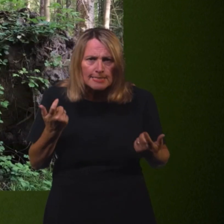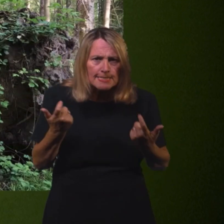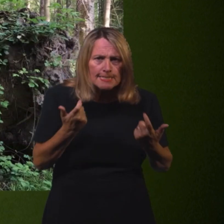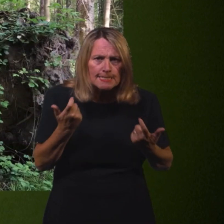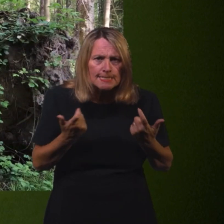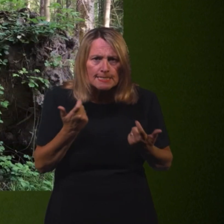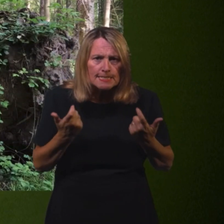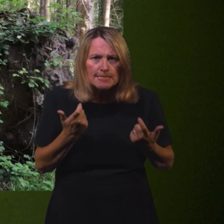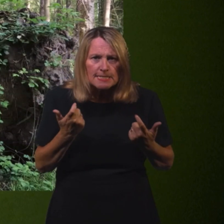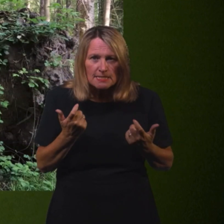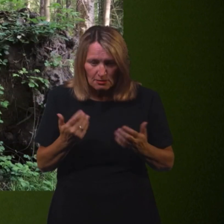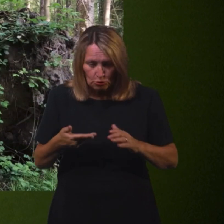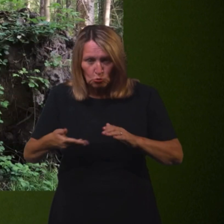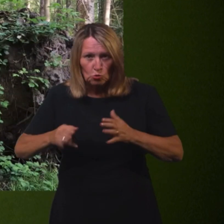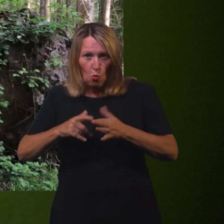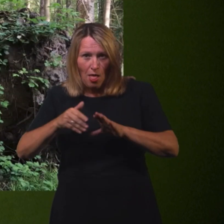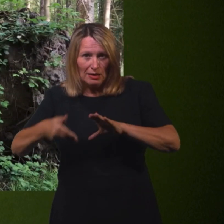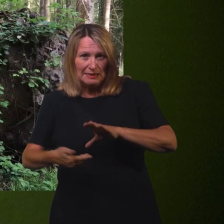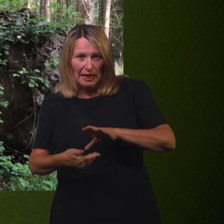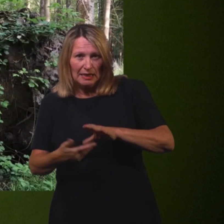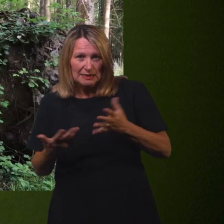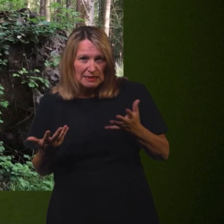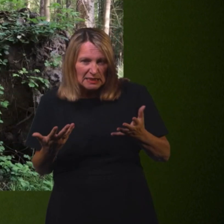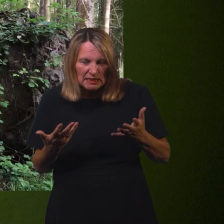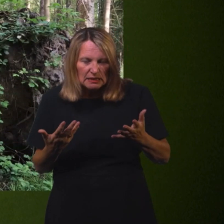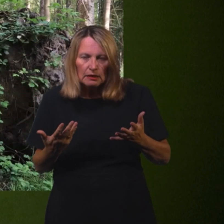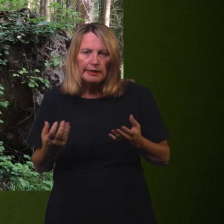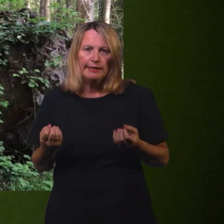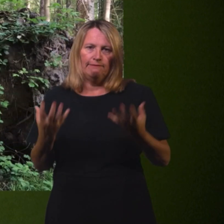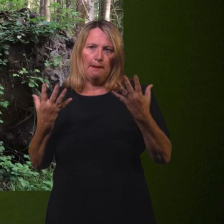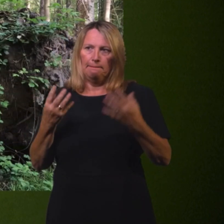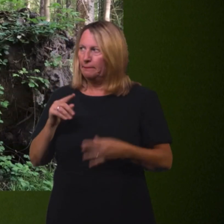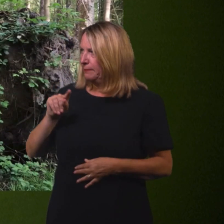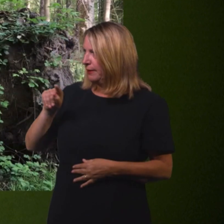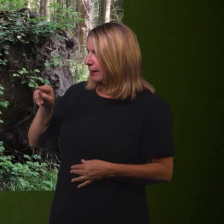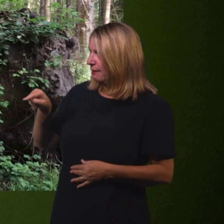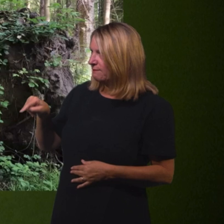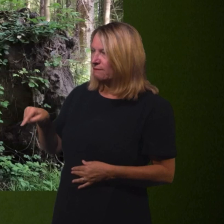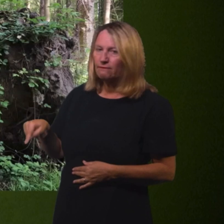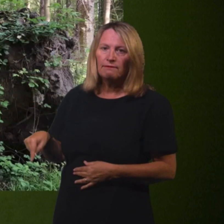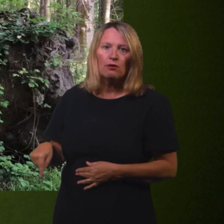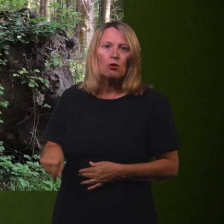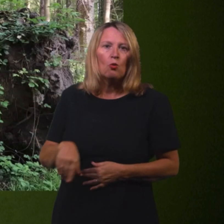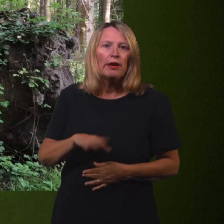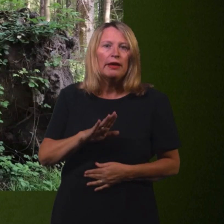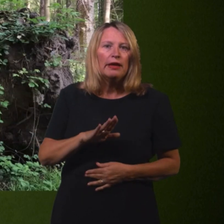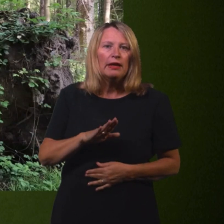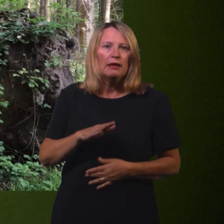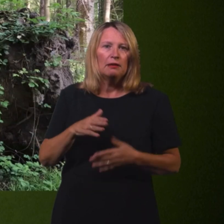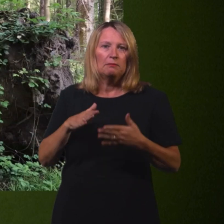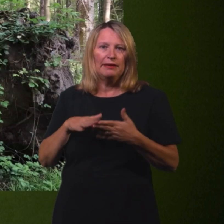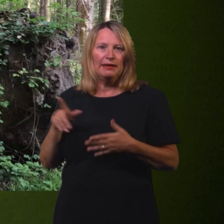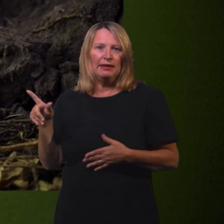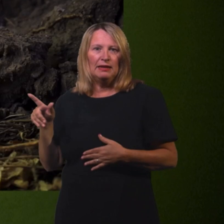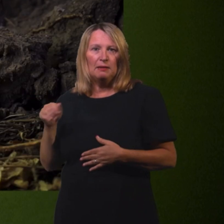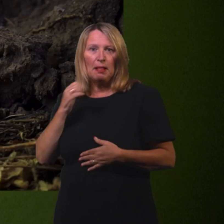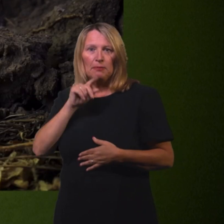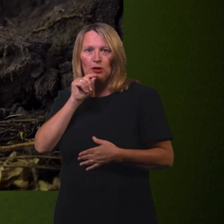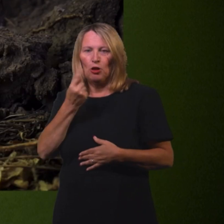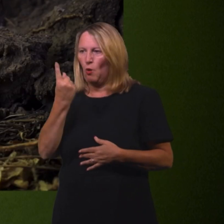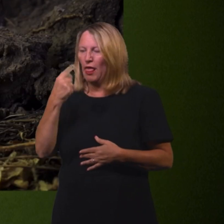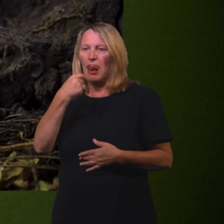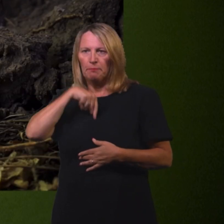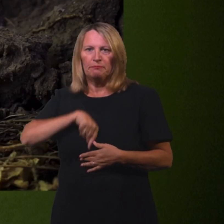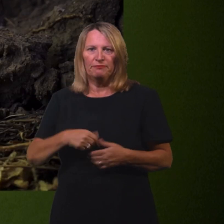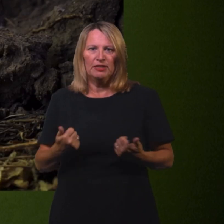now buried in that soil, and it leaves, having made a tasty snack out of one of those blackbird